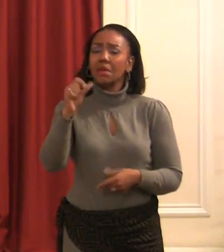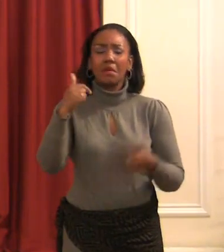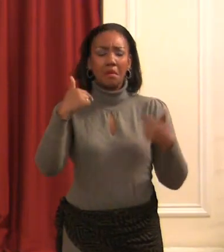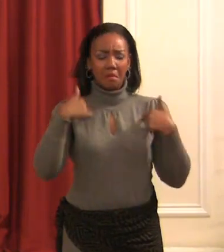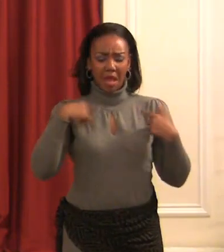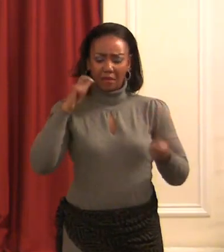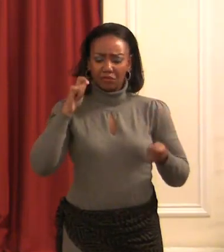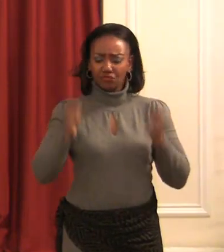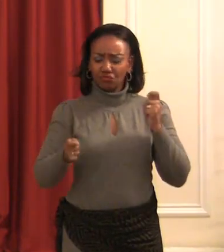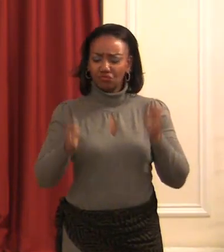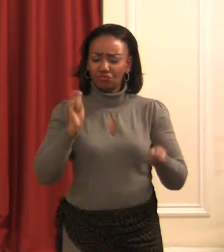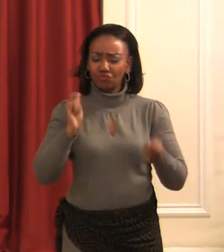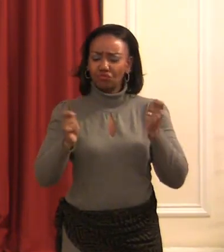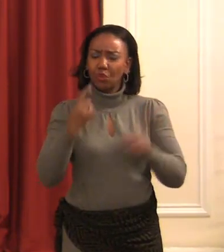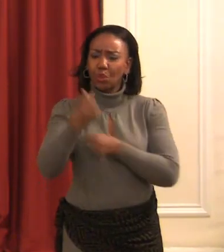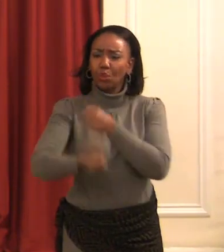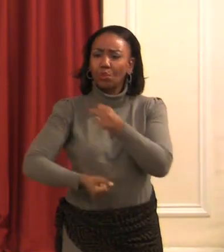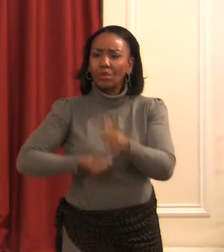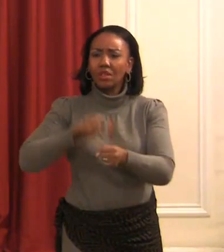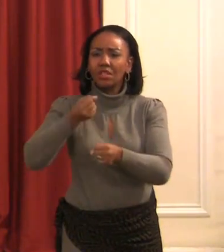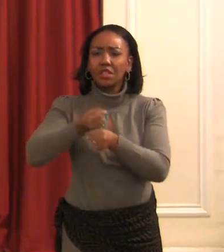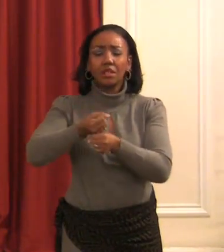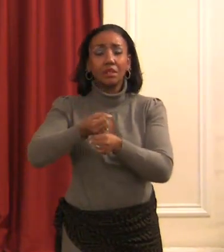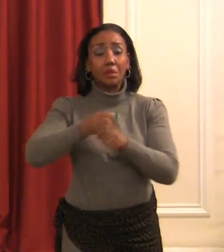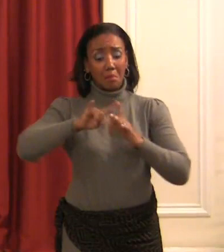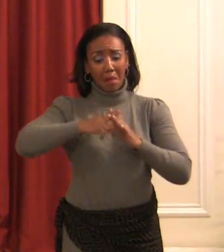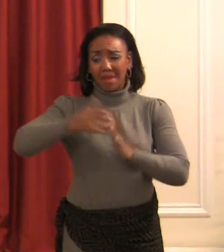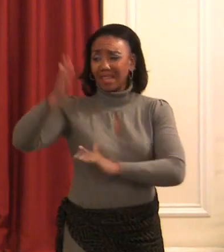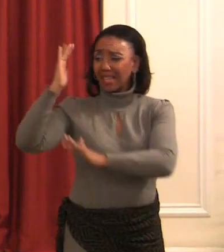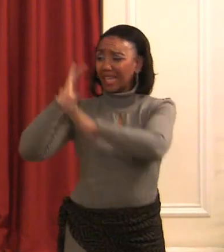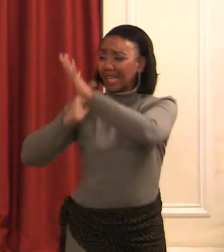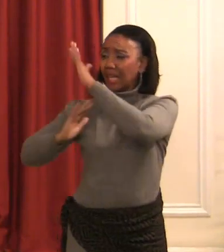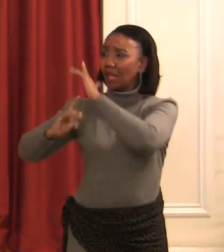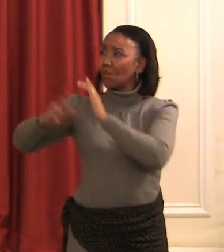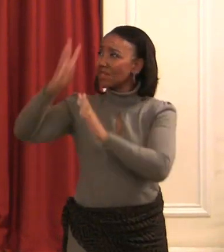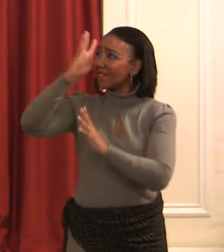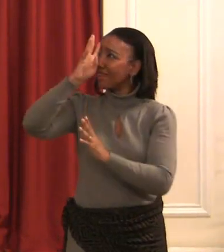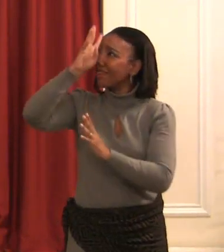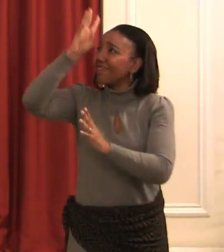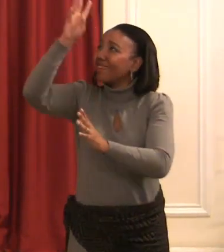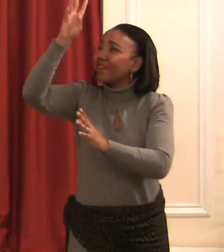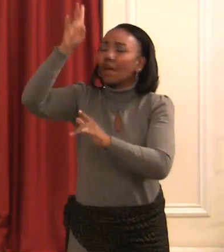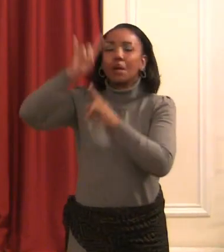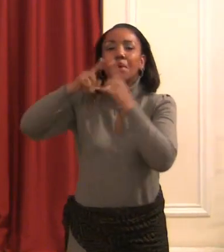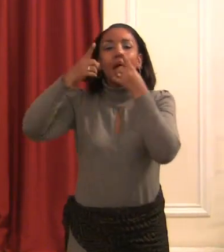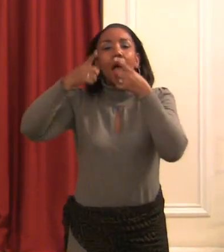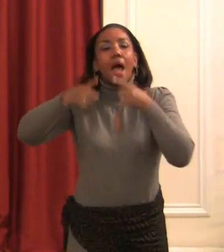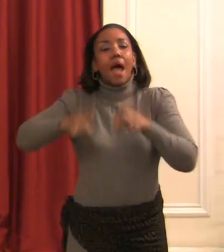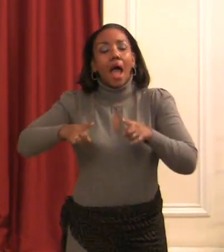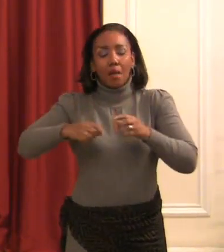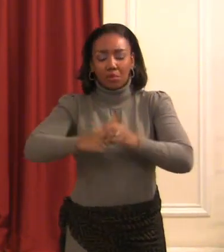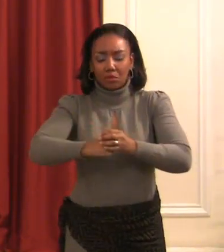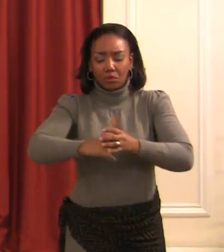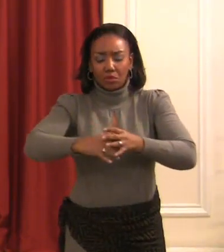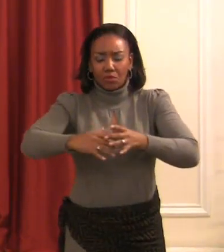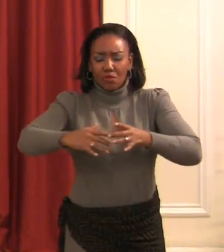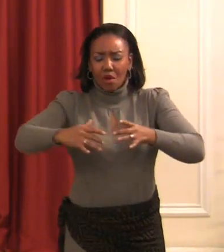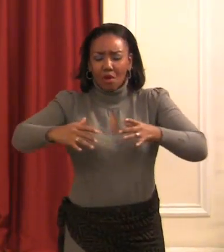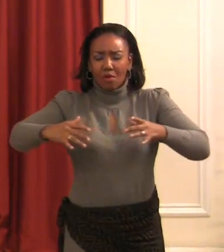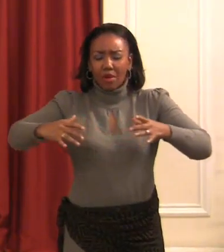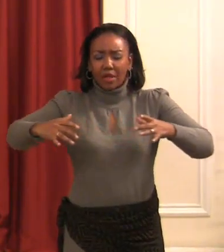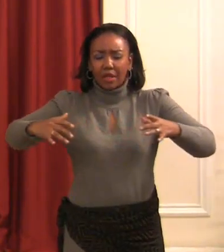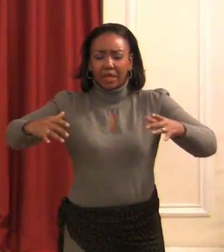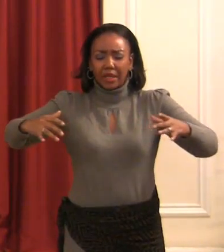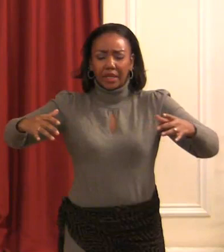selves and have been many things. My beginning was not a conception, but the result of a growing, stretching,